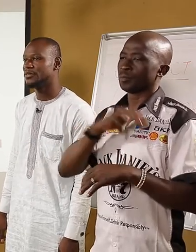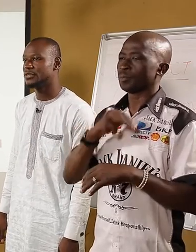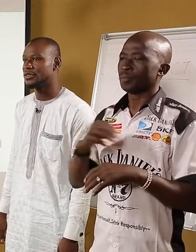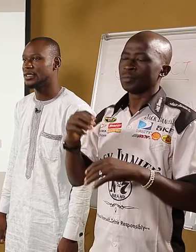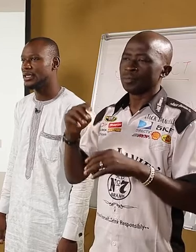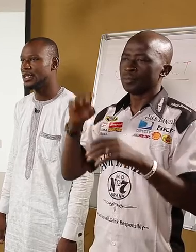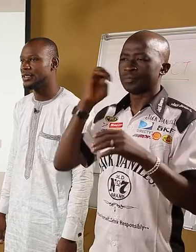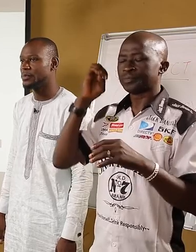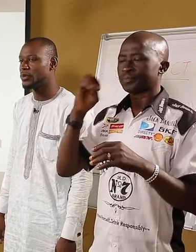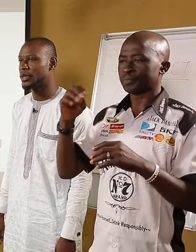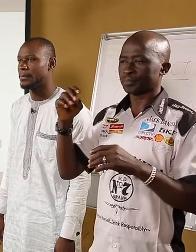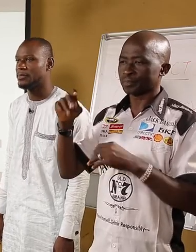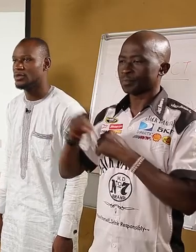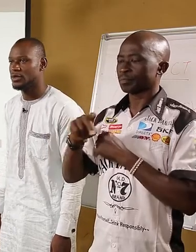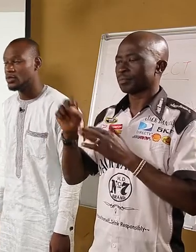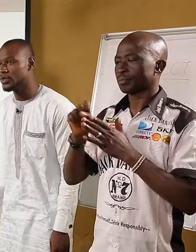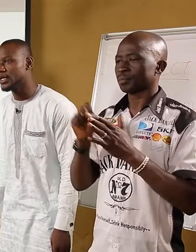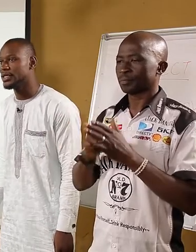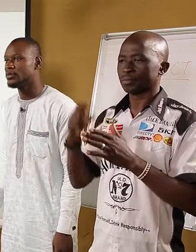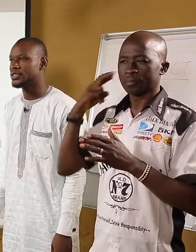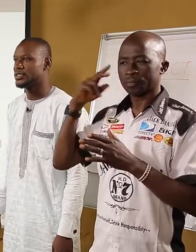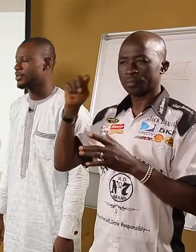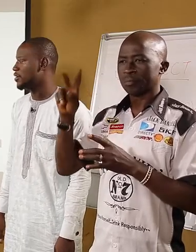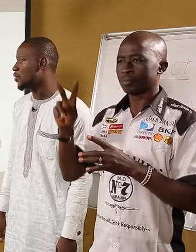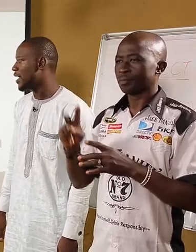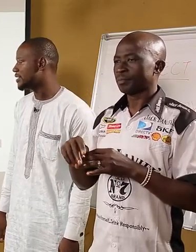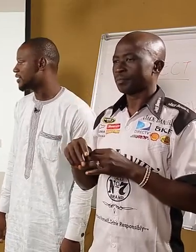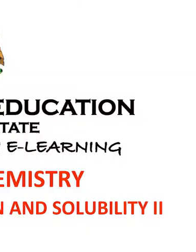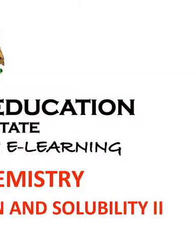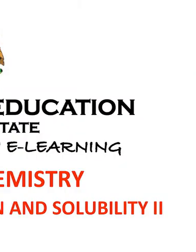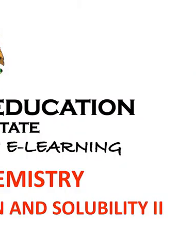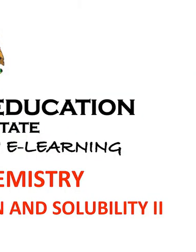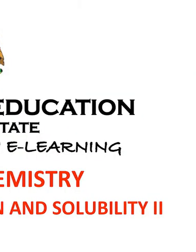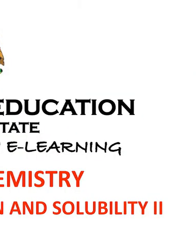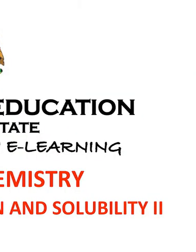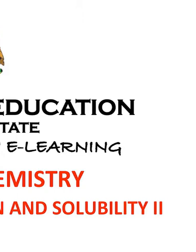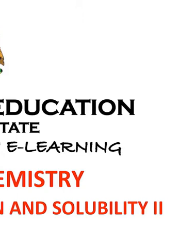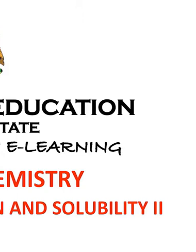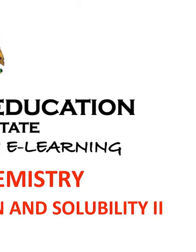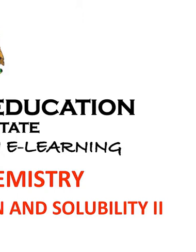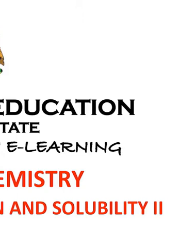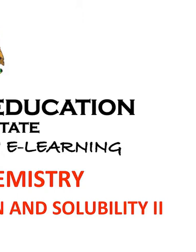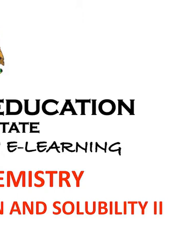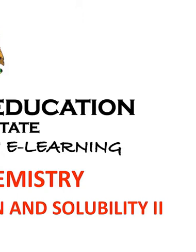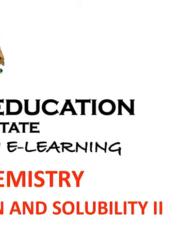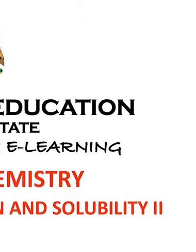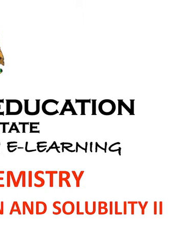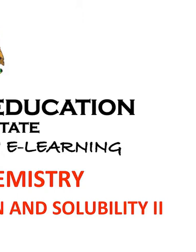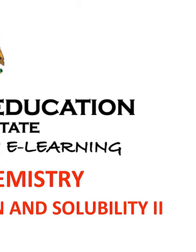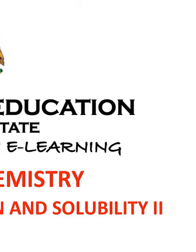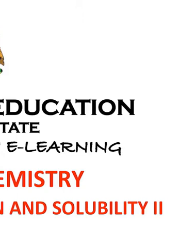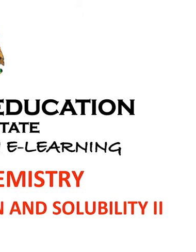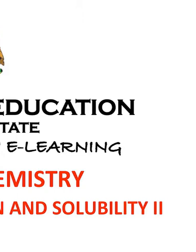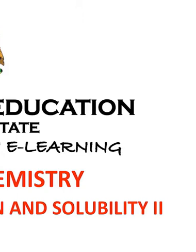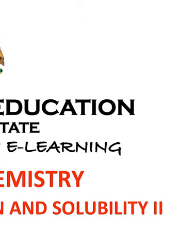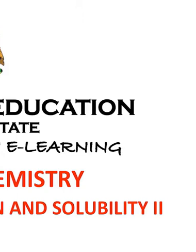Radio, Television, E-Learning program. Today in chemistry, we are taking water, solution, and solubility,